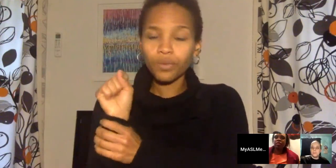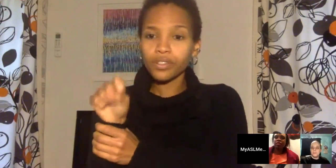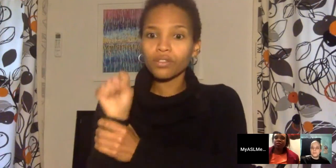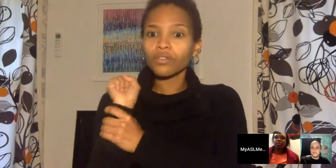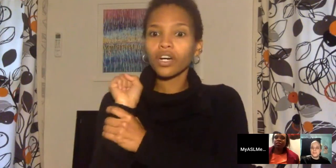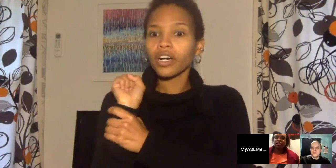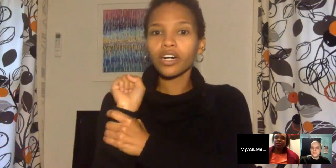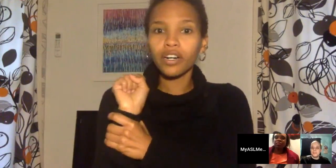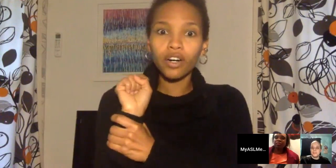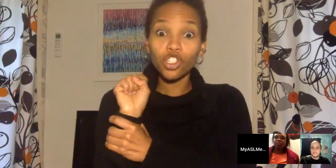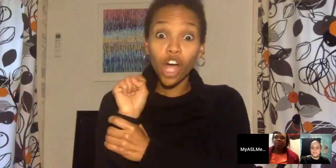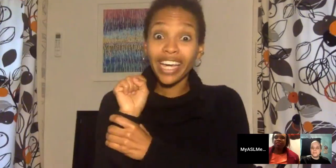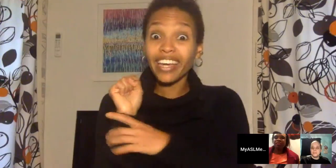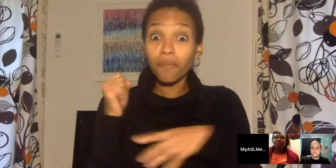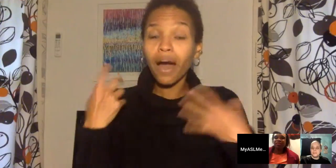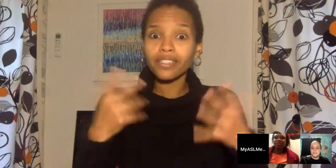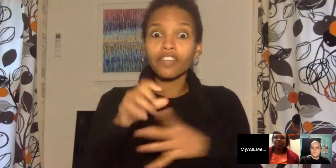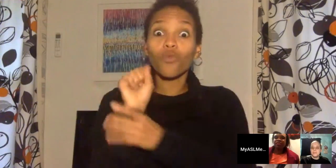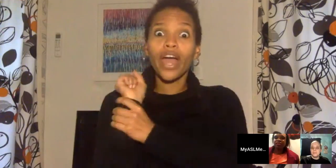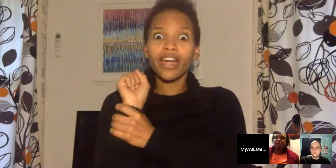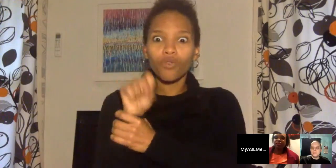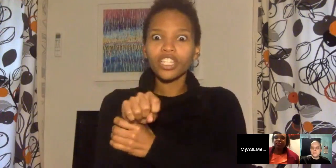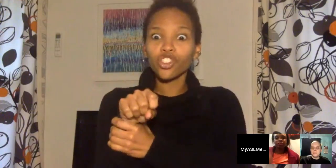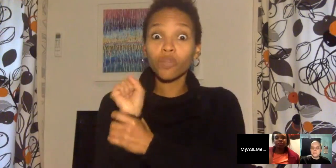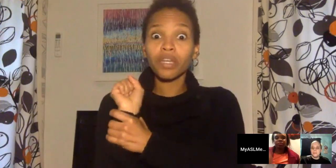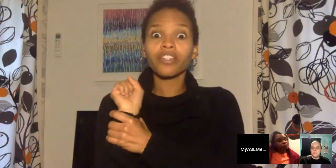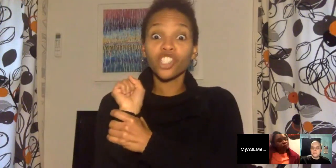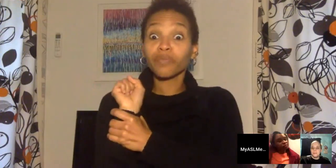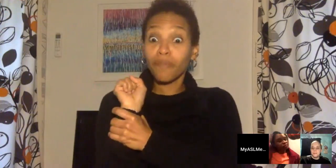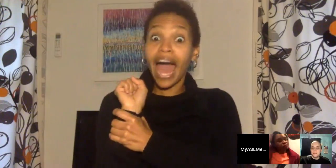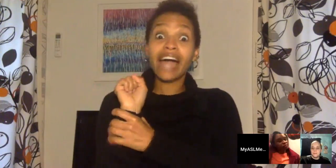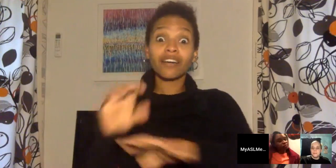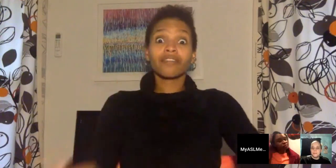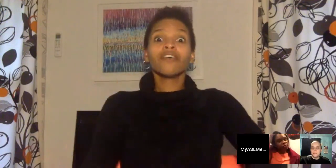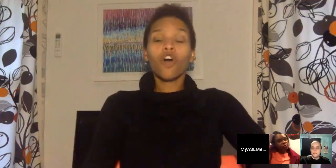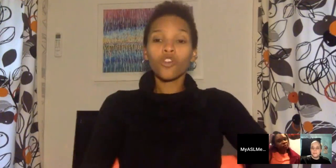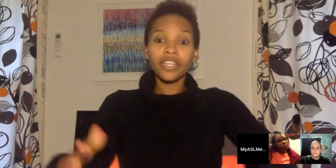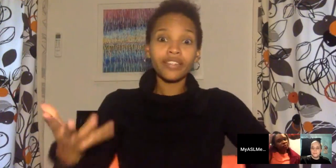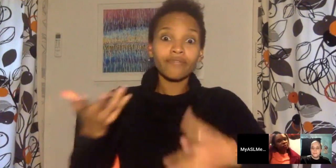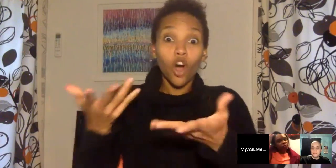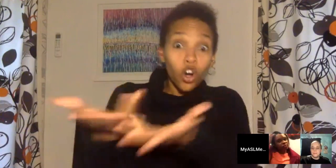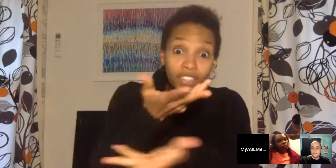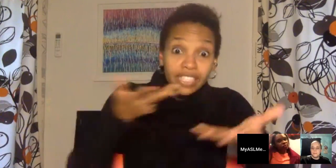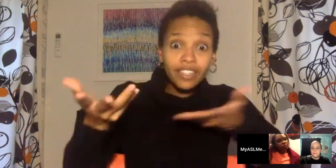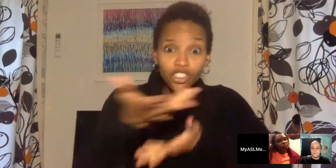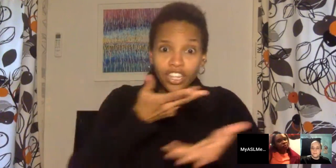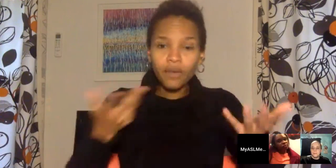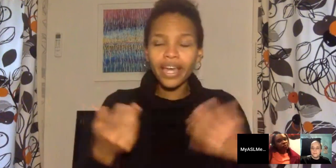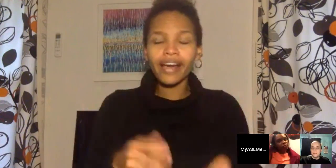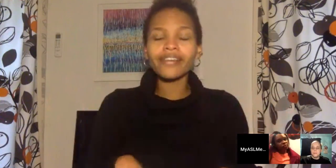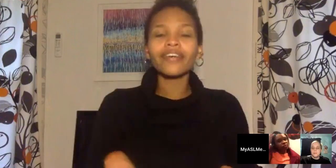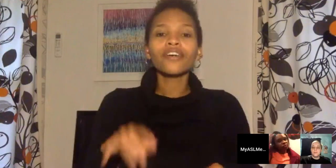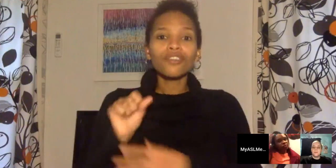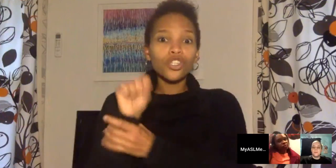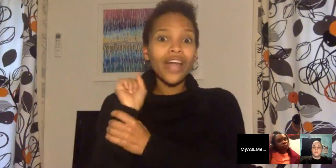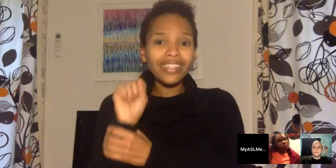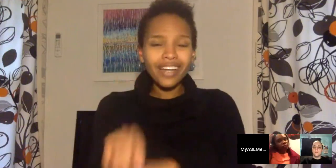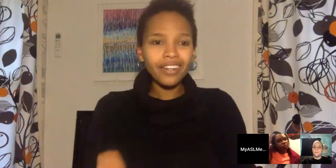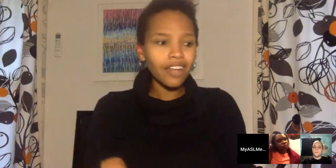was shocking in a positive way. It really took me back, all the discussion that we had. So that signed a lot